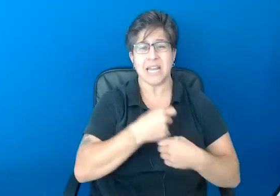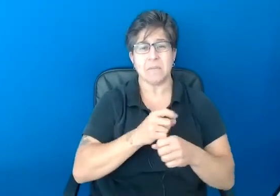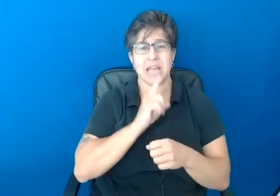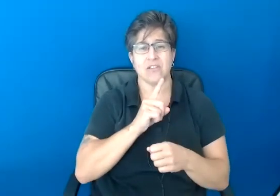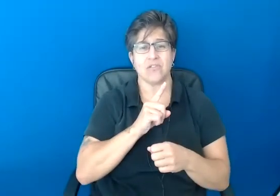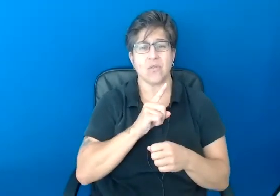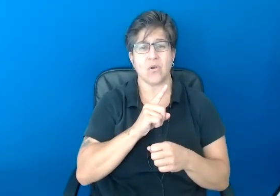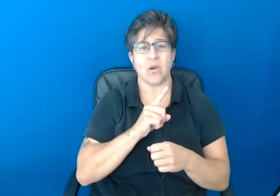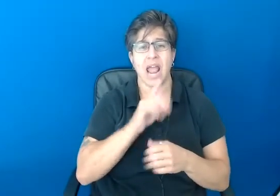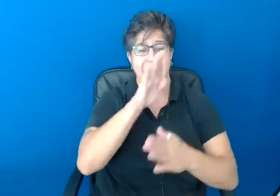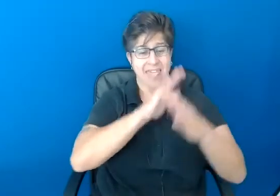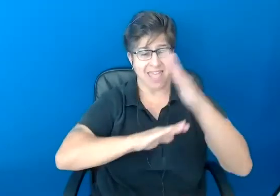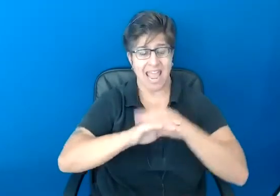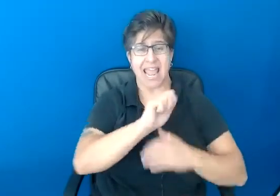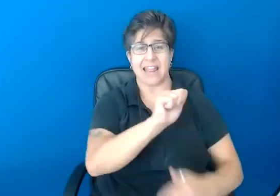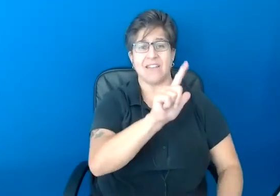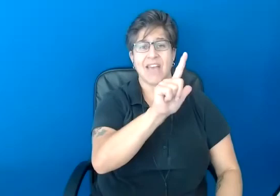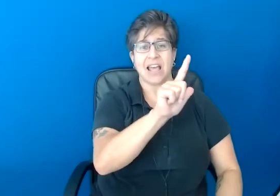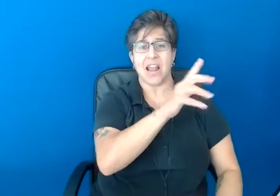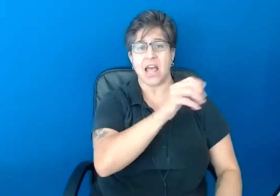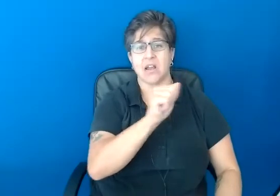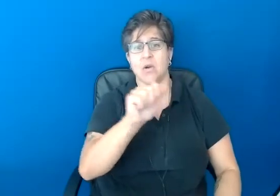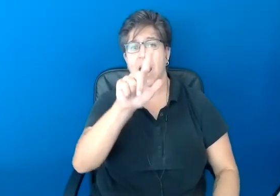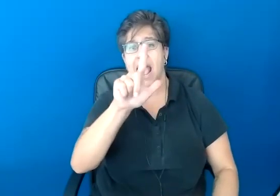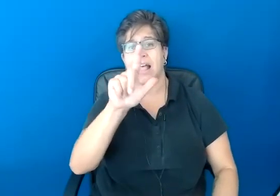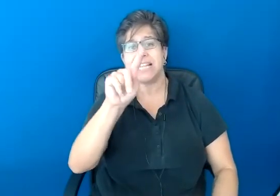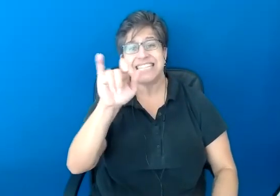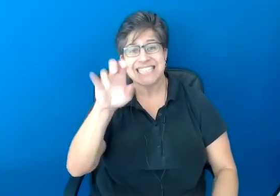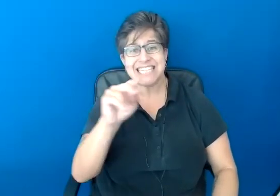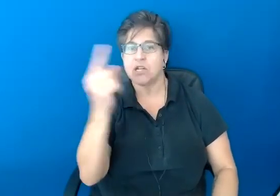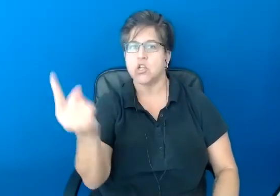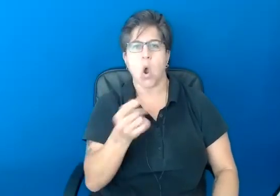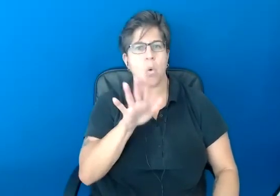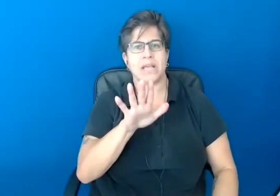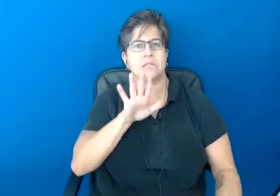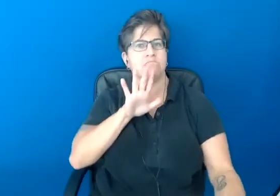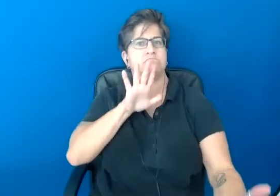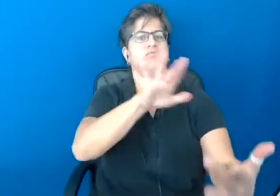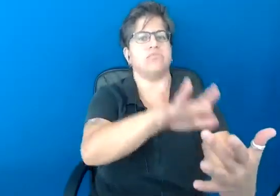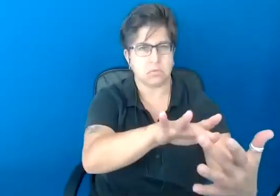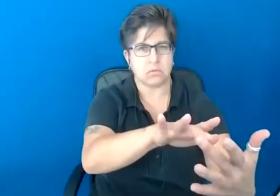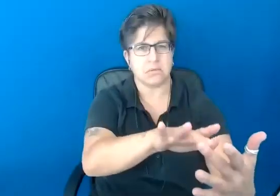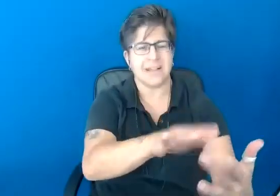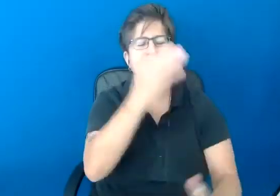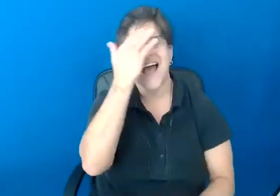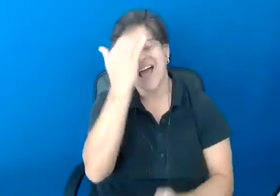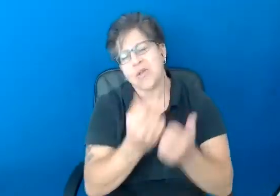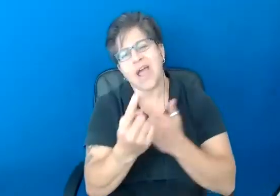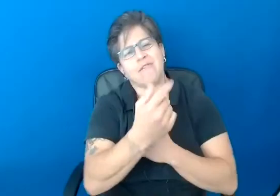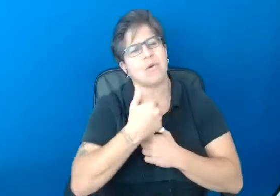their different circumstances about sponsoring. But when I hear someone in my home group say, I've asked 5,